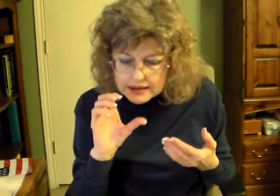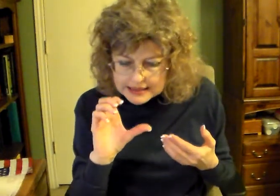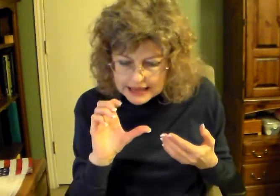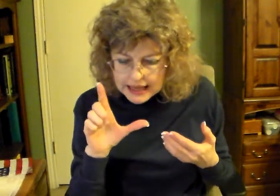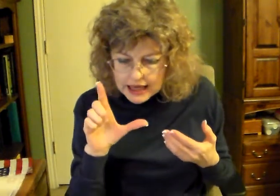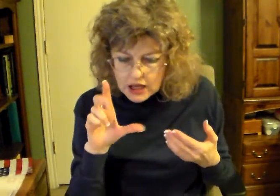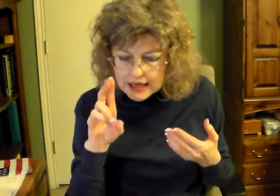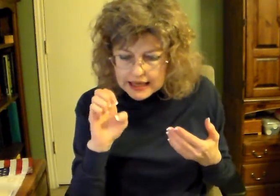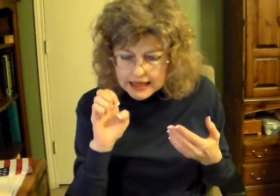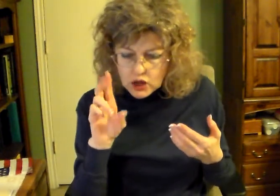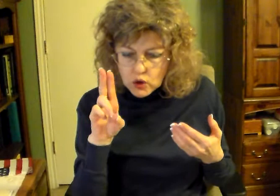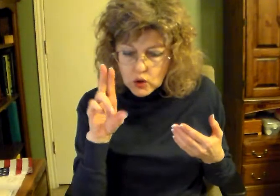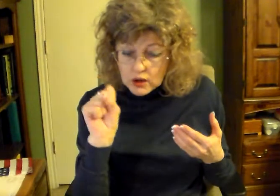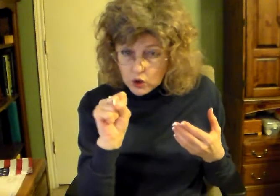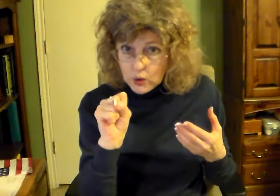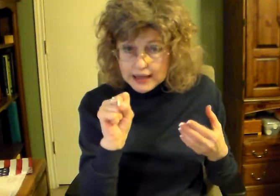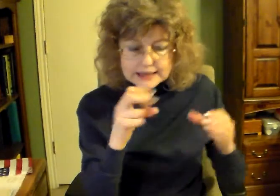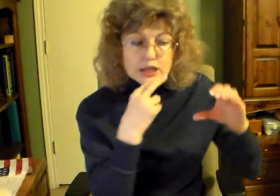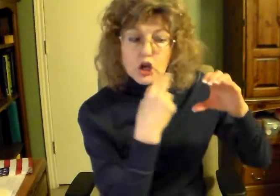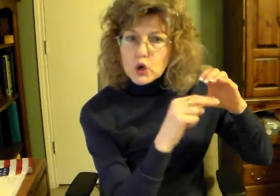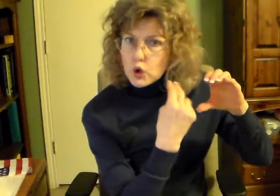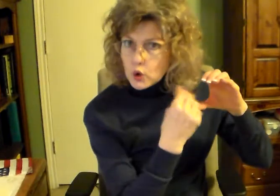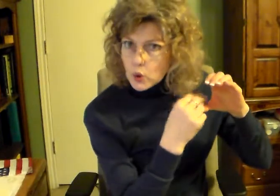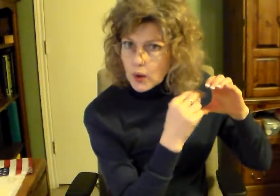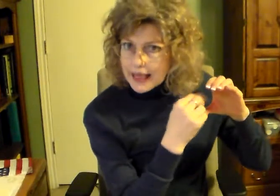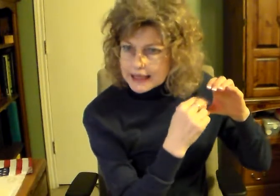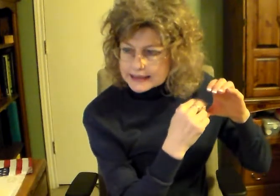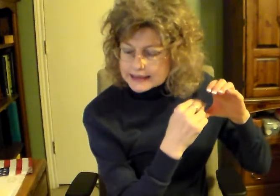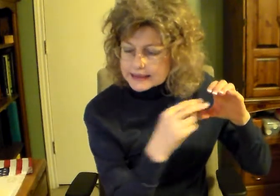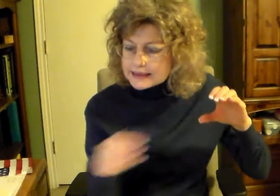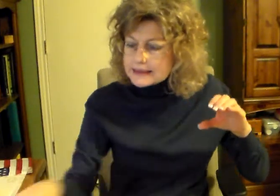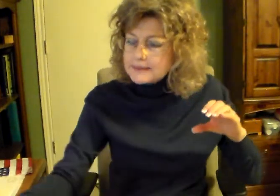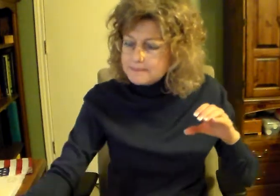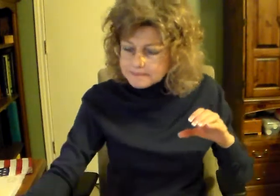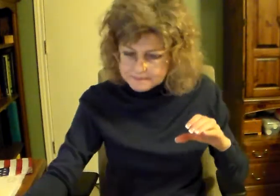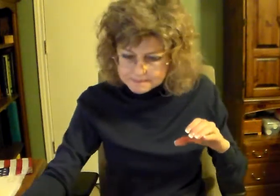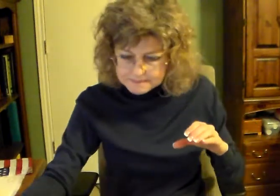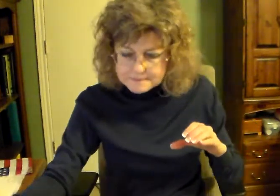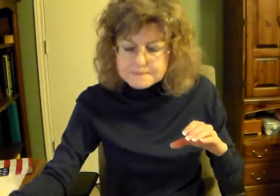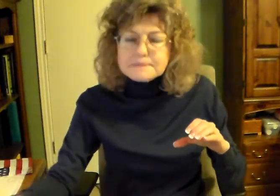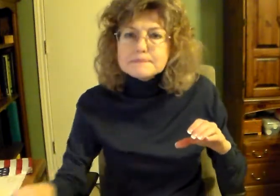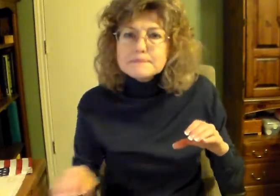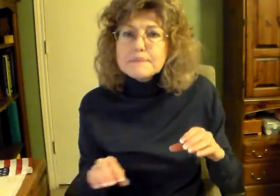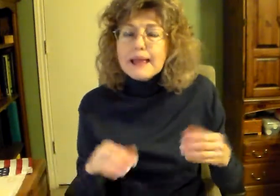The nucleus contains nearly all of the cell's DNA, and with it, the coded instructions for making proteins.